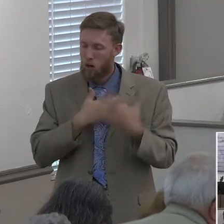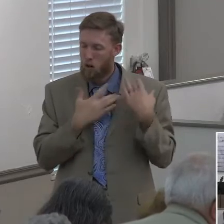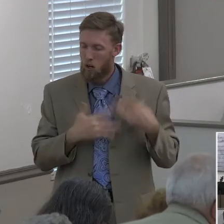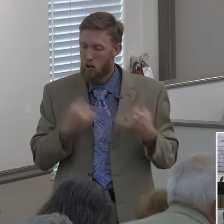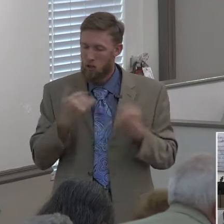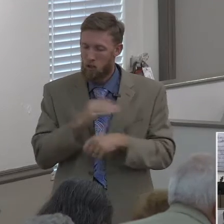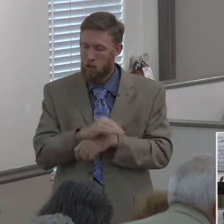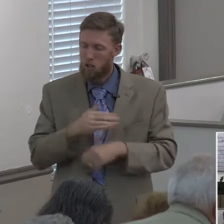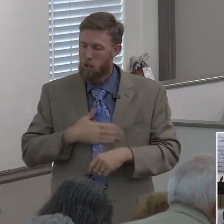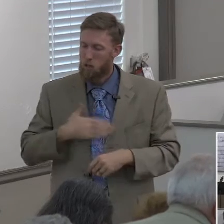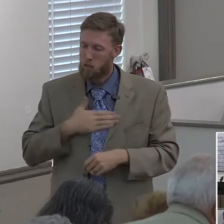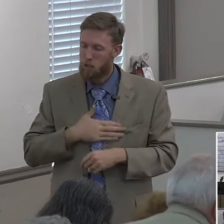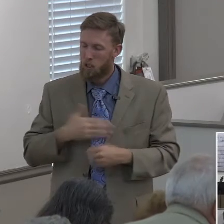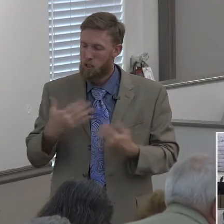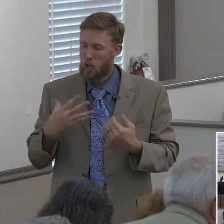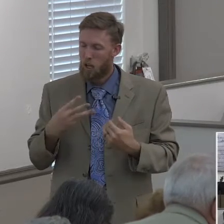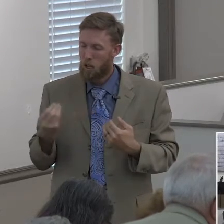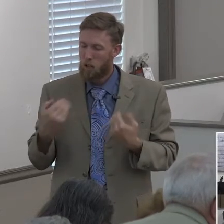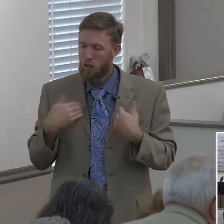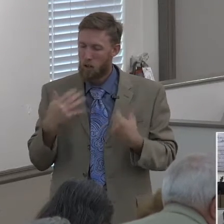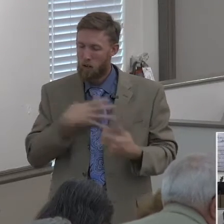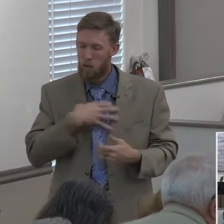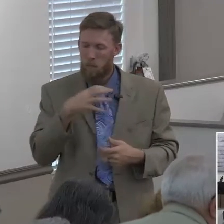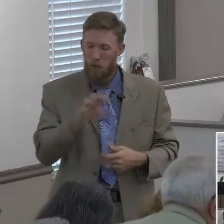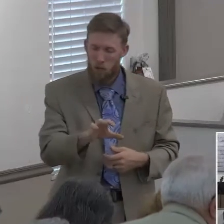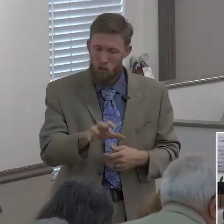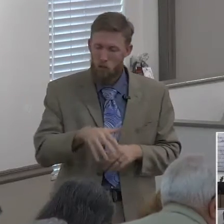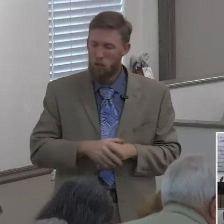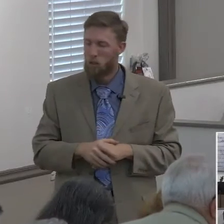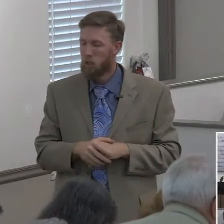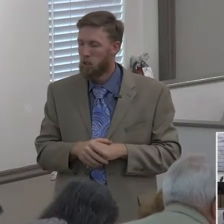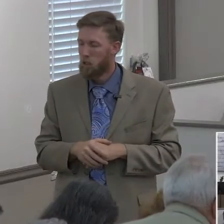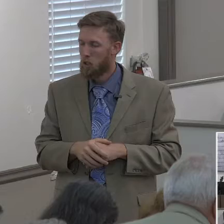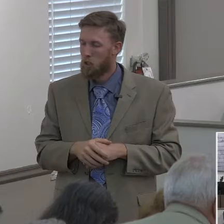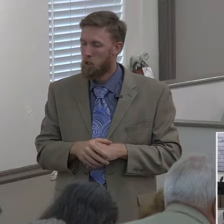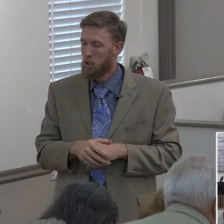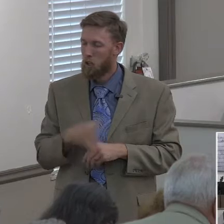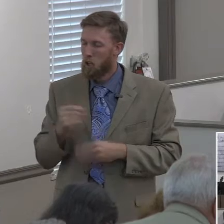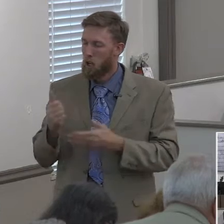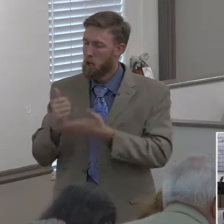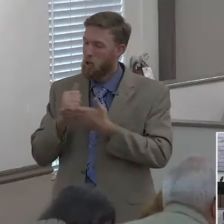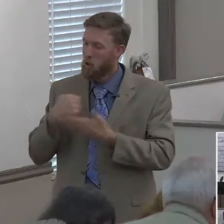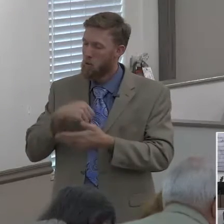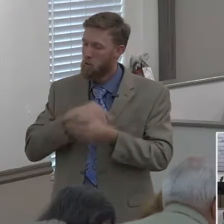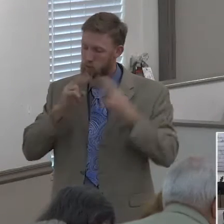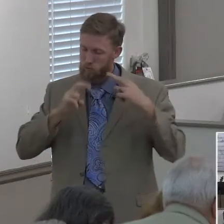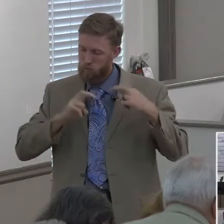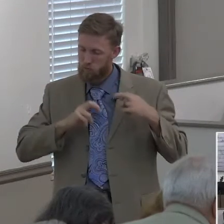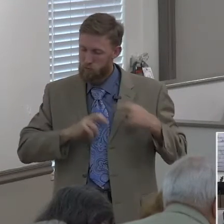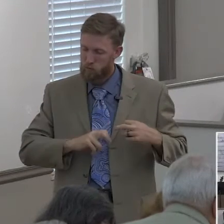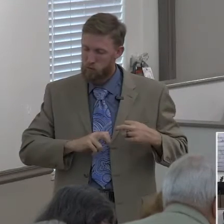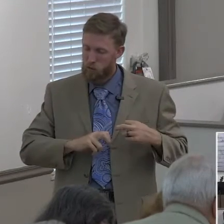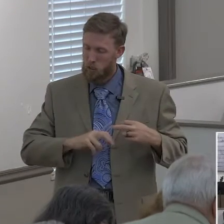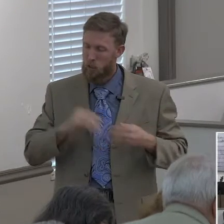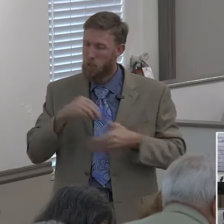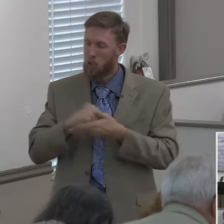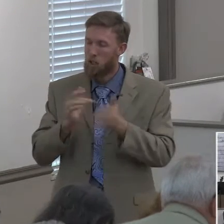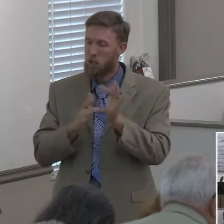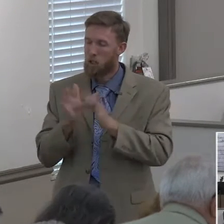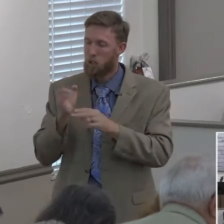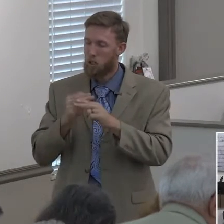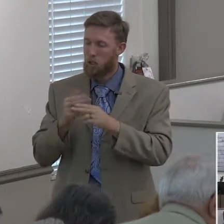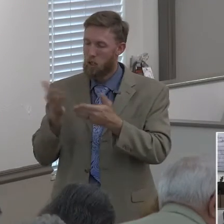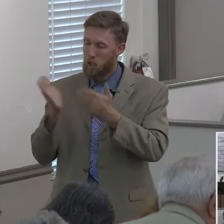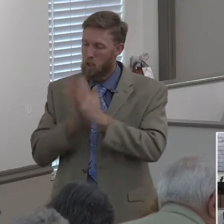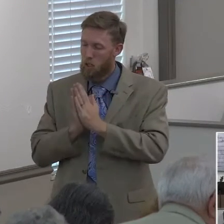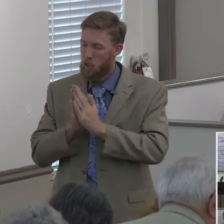hearts. Yeah, help us to have compassion upon others. And God, help us to be able to see what we need to see tonight for each person. We ask